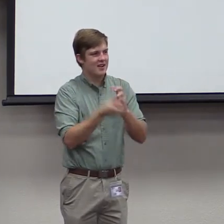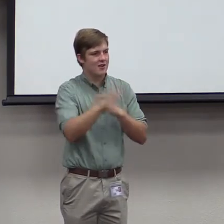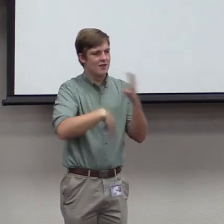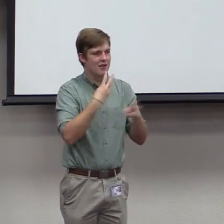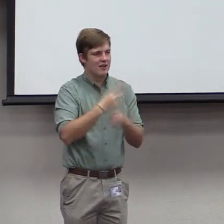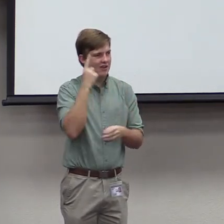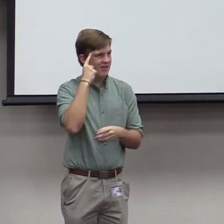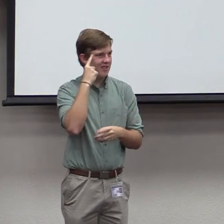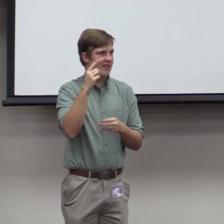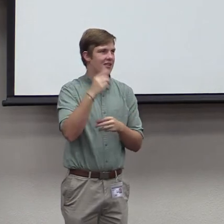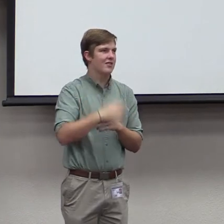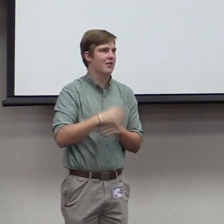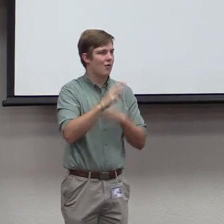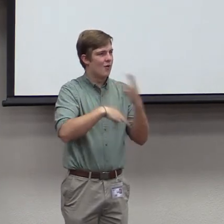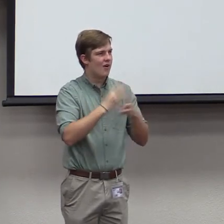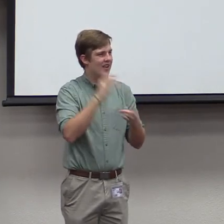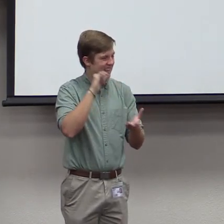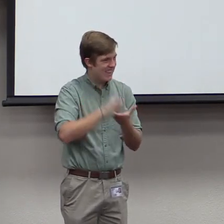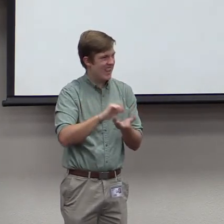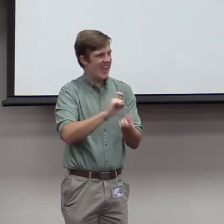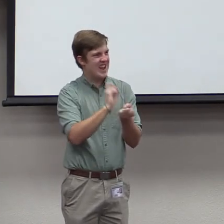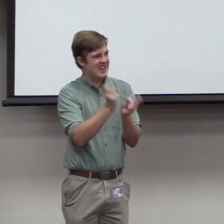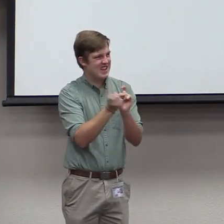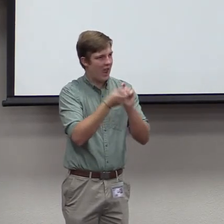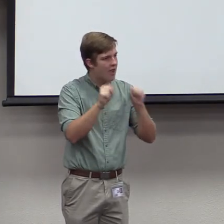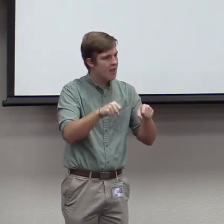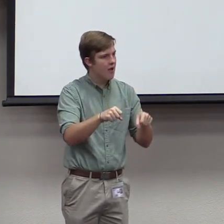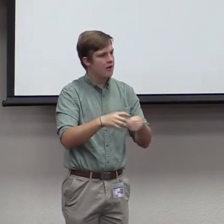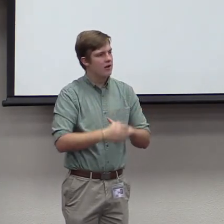that the world is that changeable?